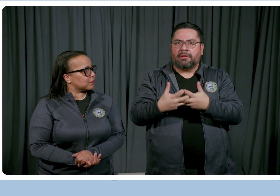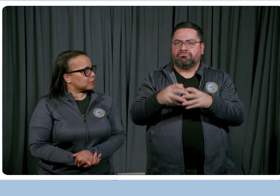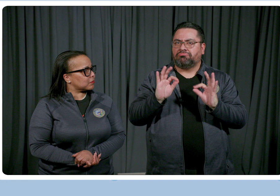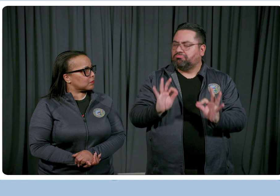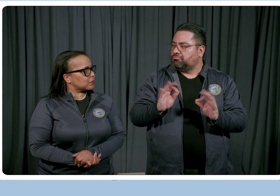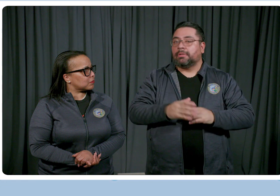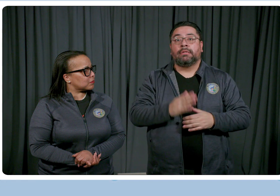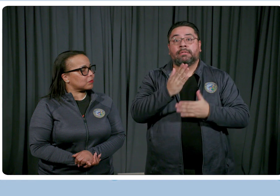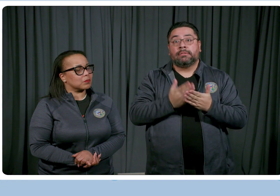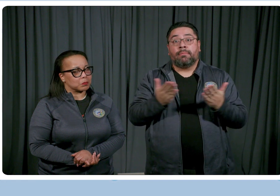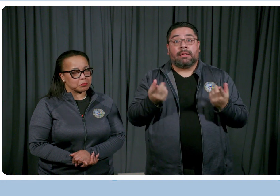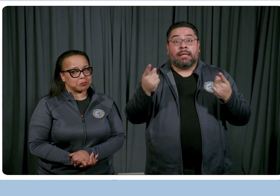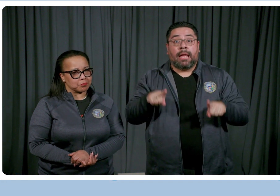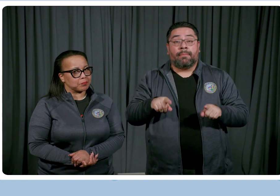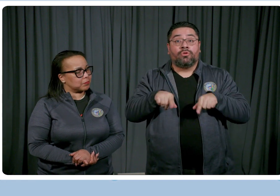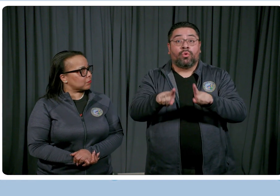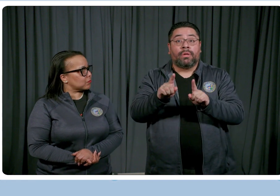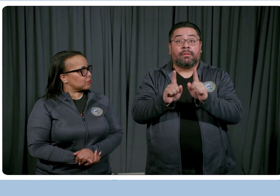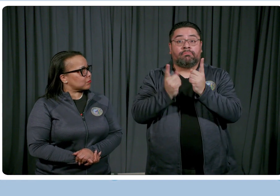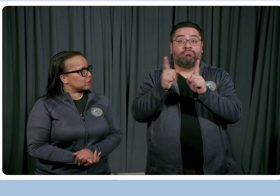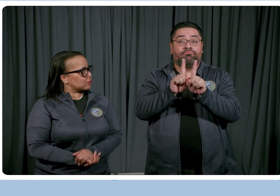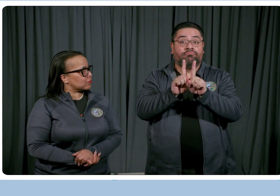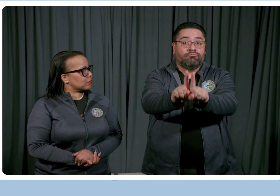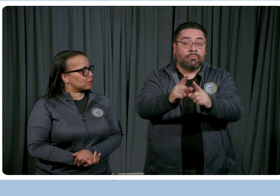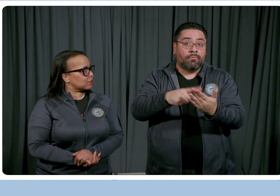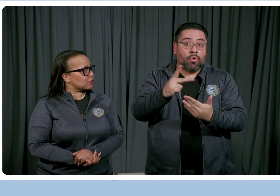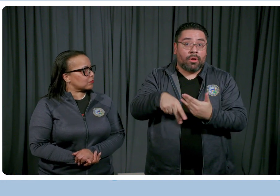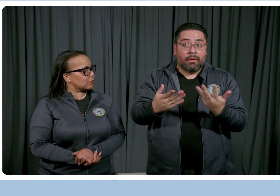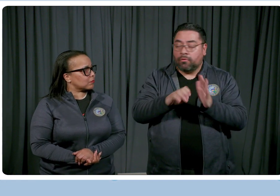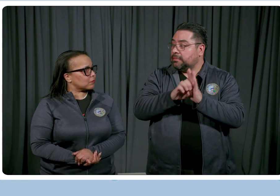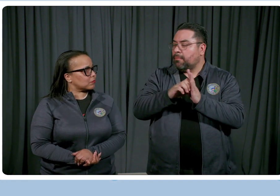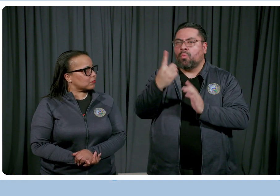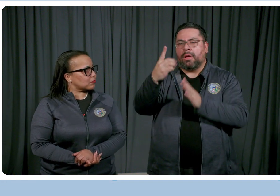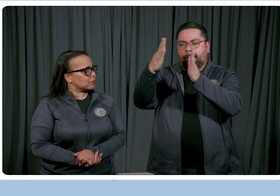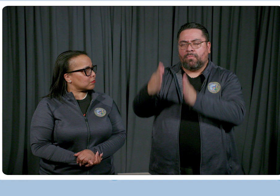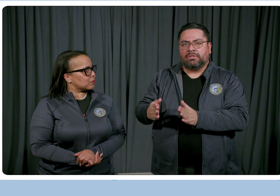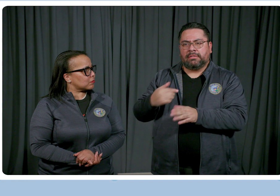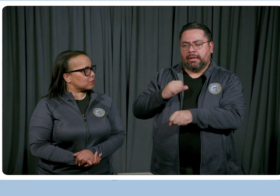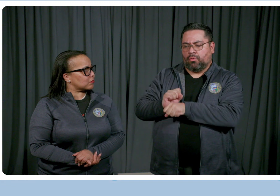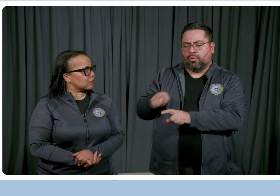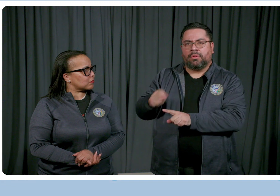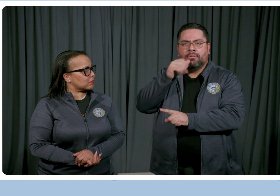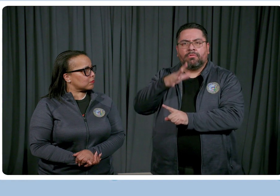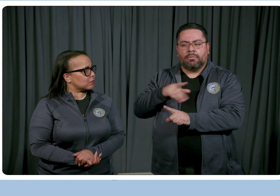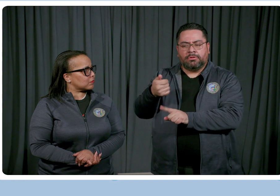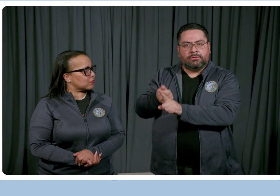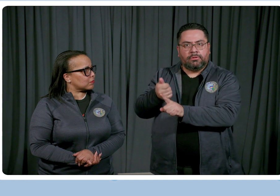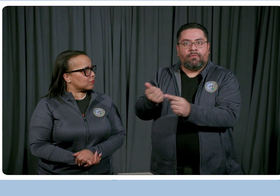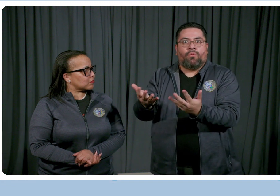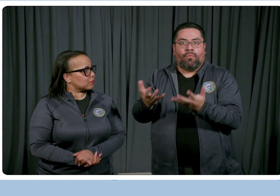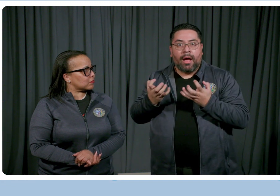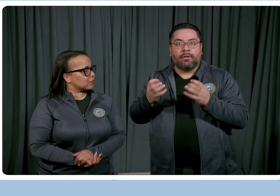accordingly. And some of the things that took place in the mentorship were, for example, I have one individual that I've been working with. She was